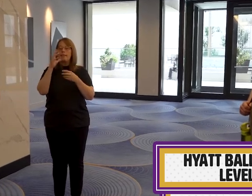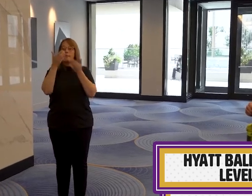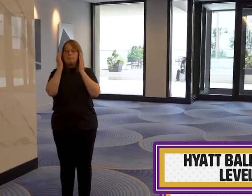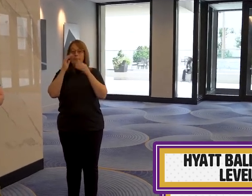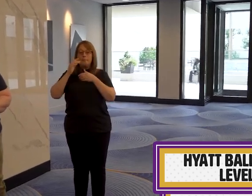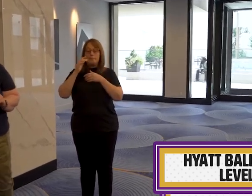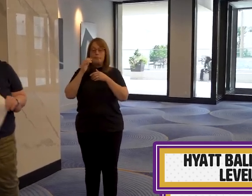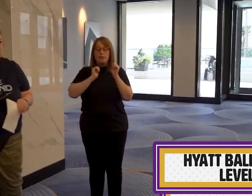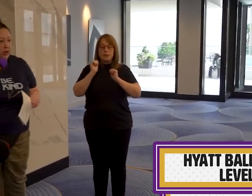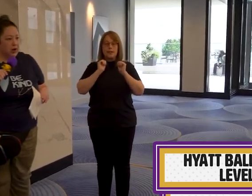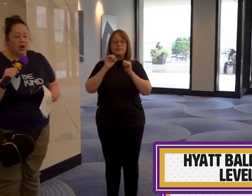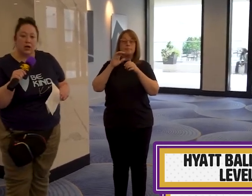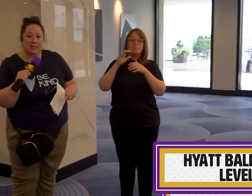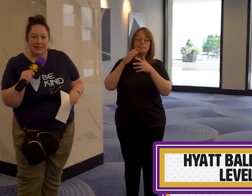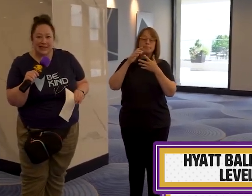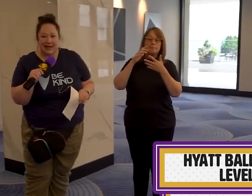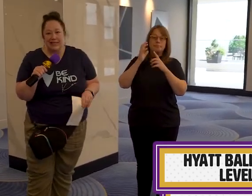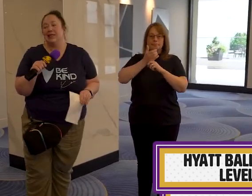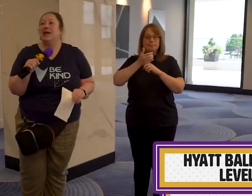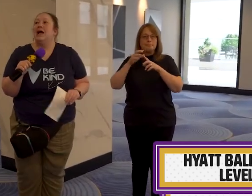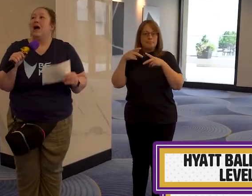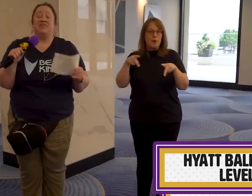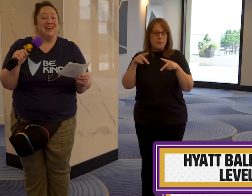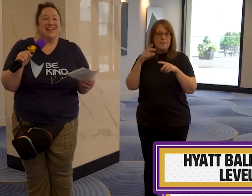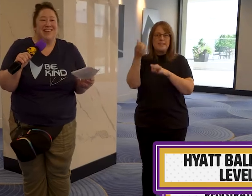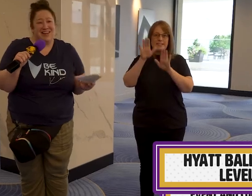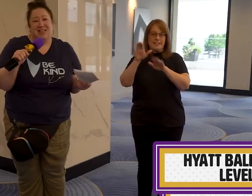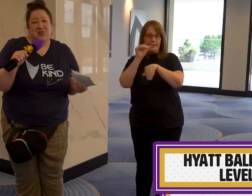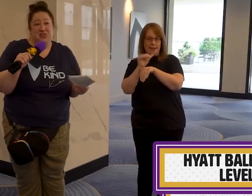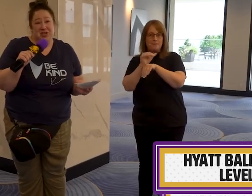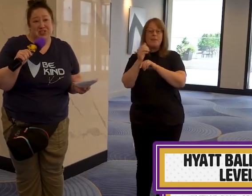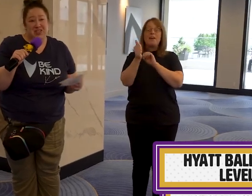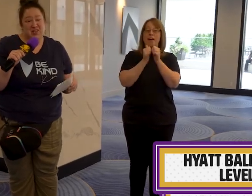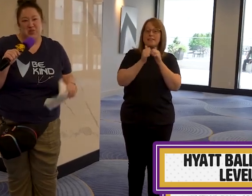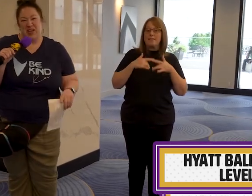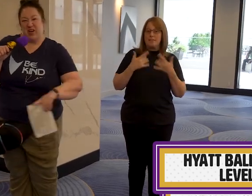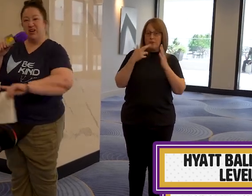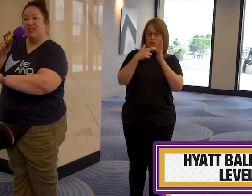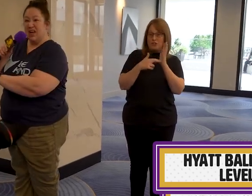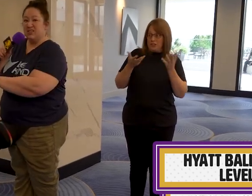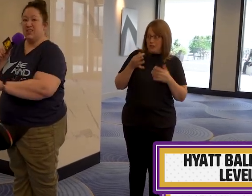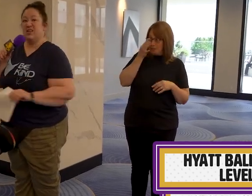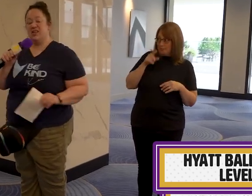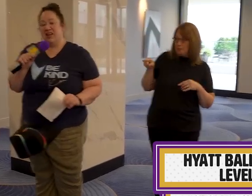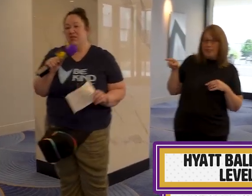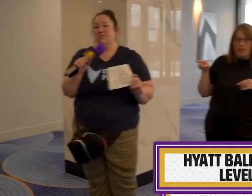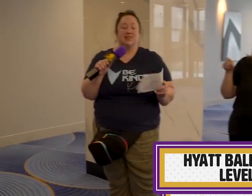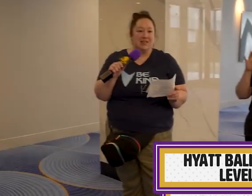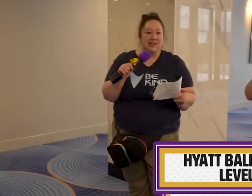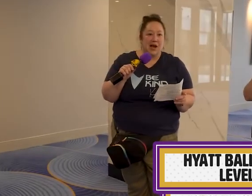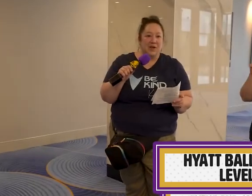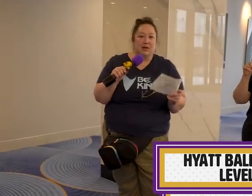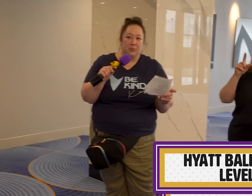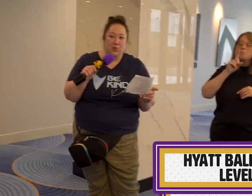in Centennial 2 through 4 on Sunday night. Event and contest registration is also down here next to the Centennial.